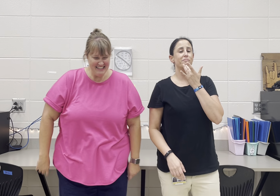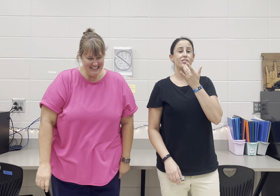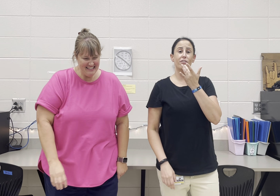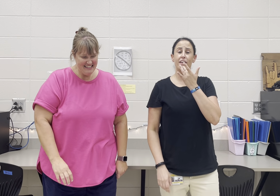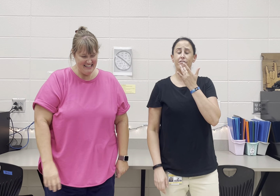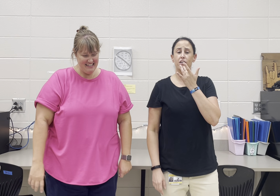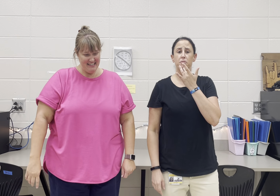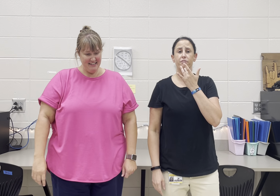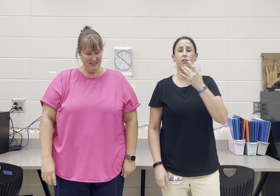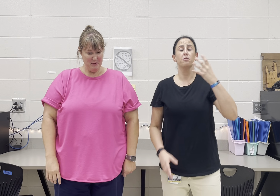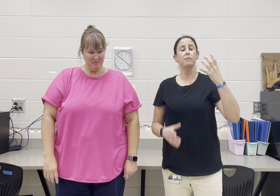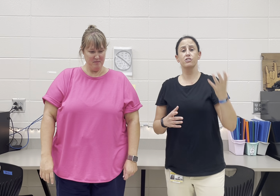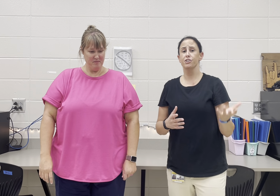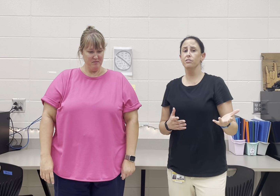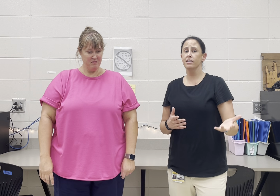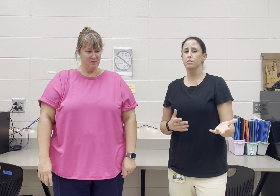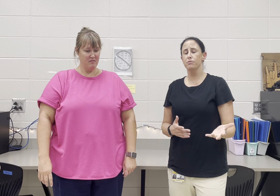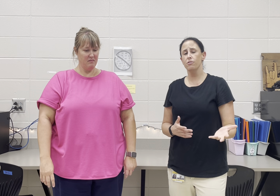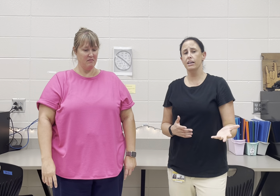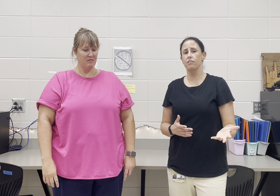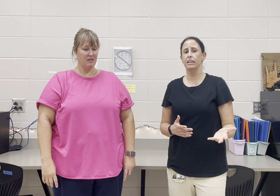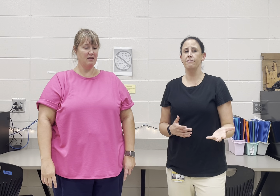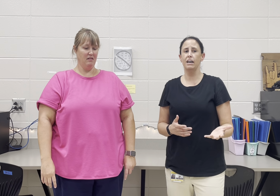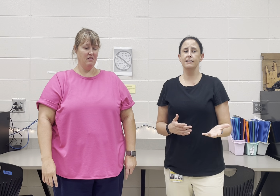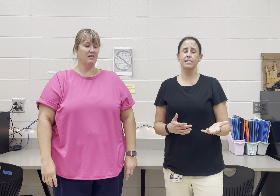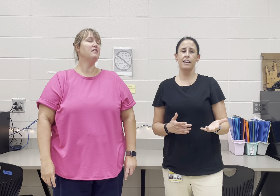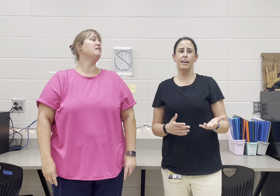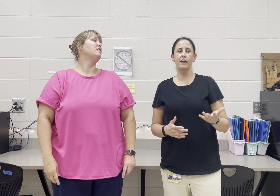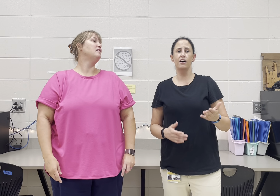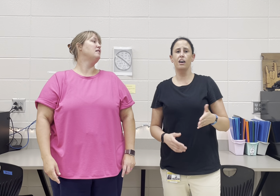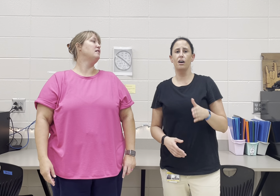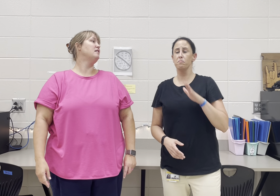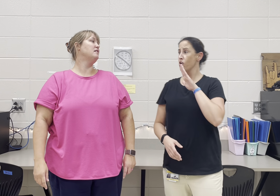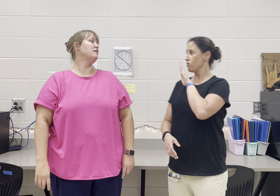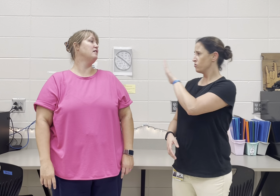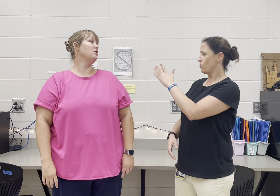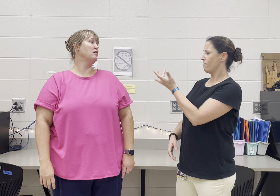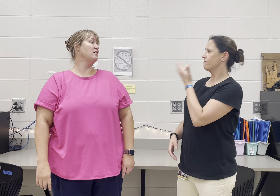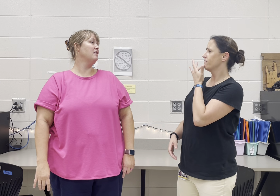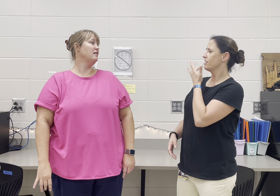So favorite or prefer? Make sure you look at the pronoun. If I say,